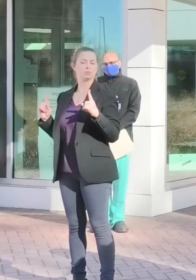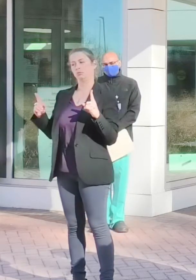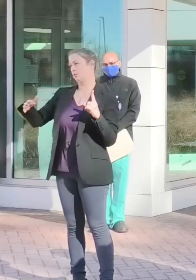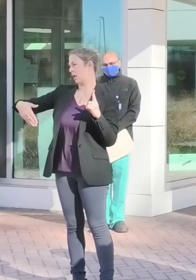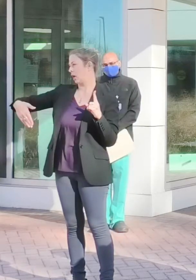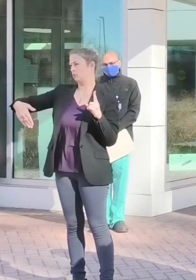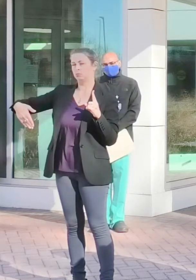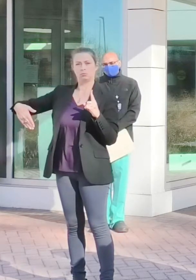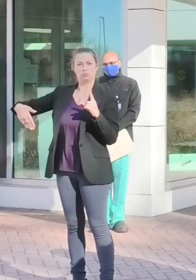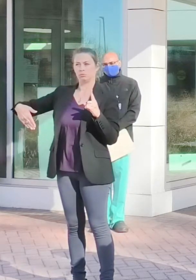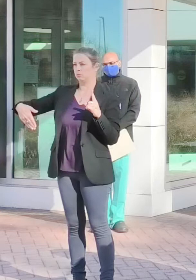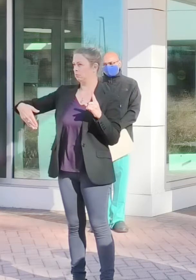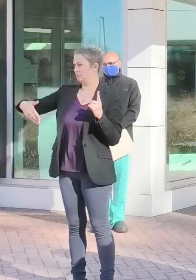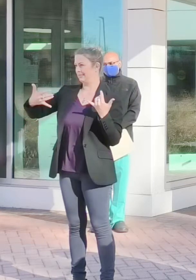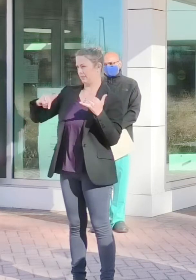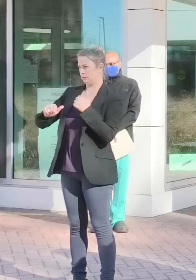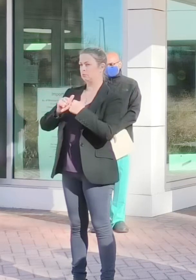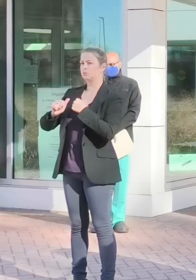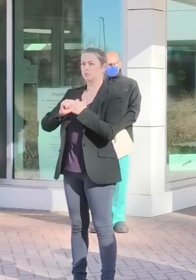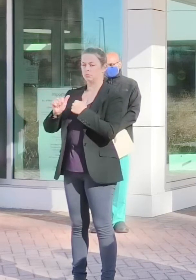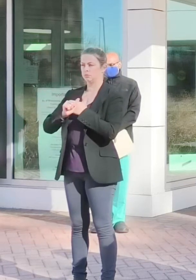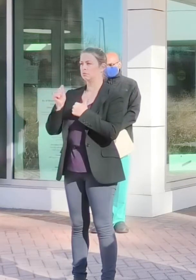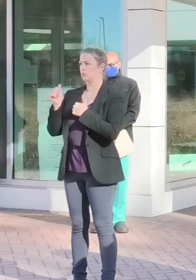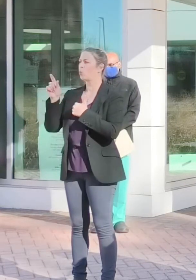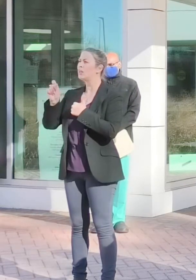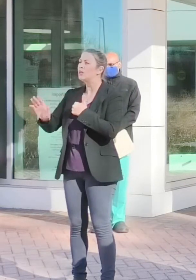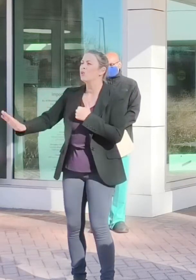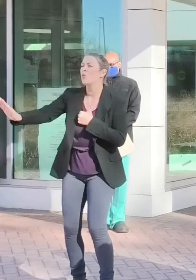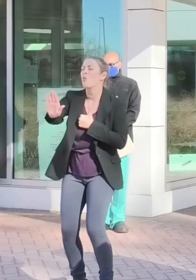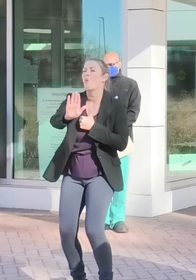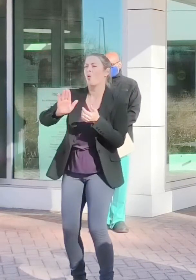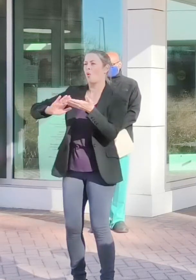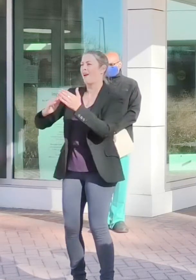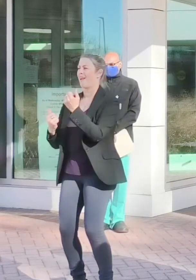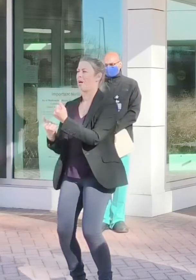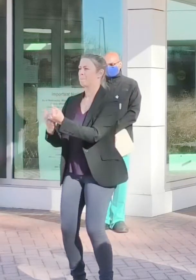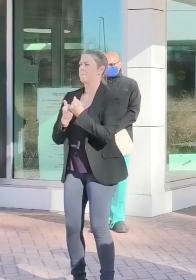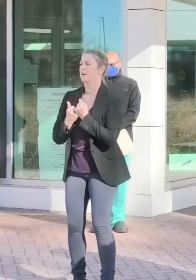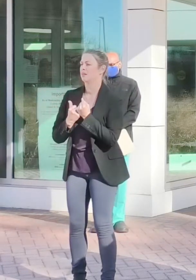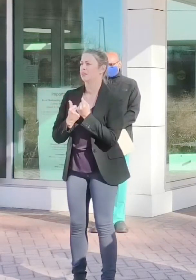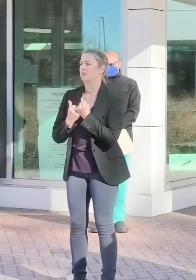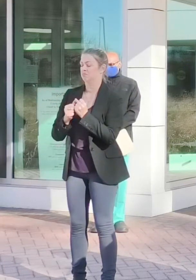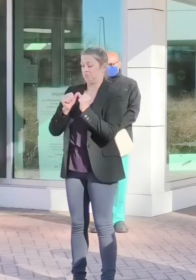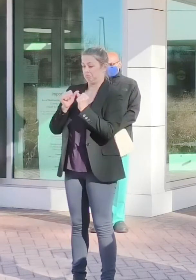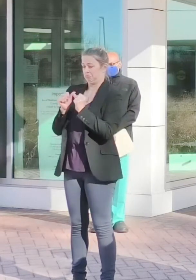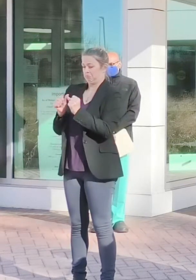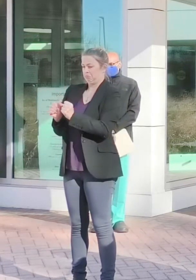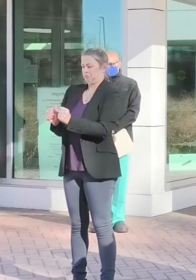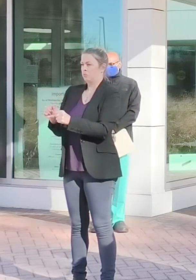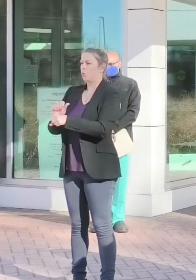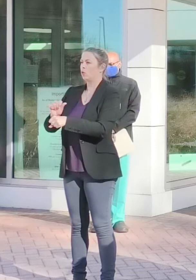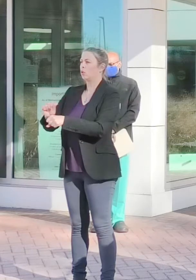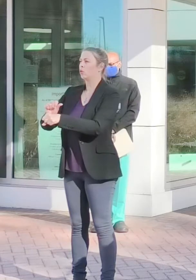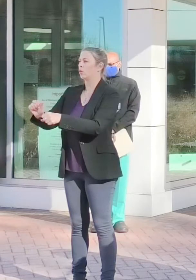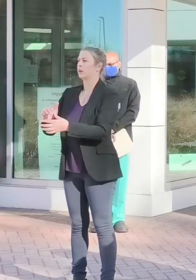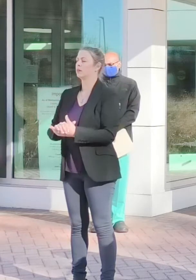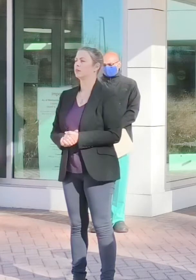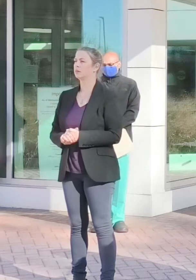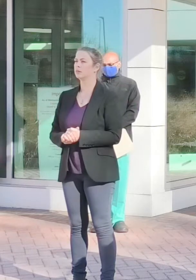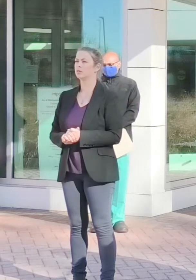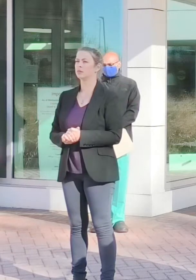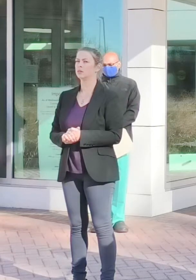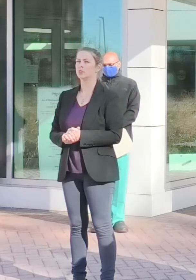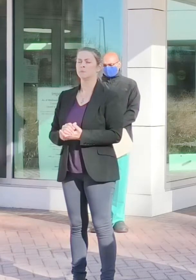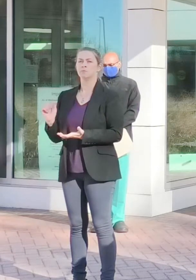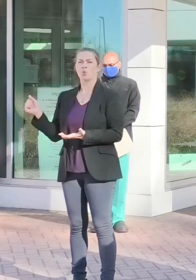your help, the community, to maintain that service and for the protection of our responders. We all should